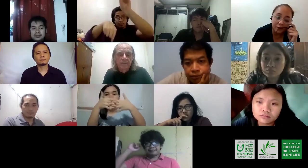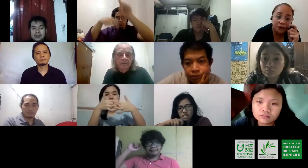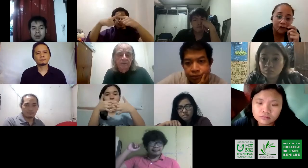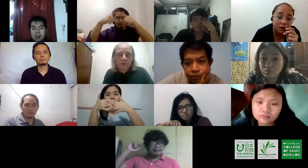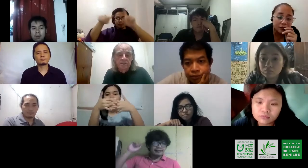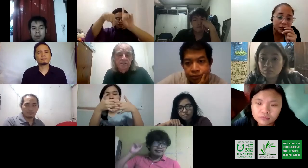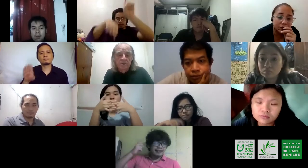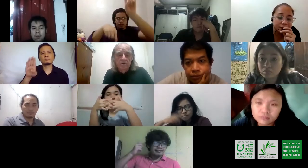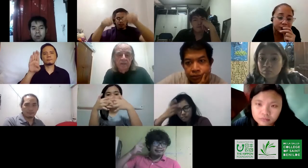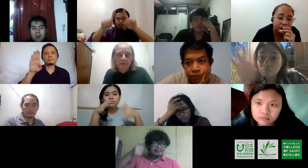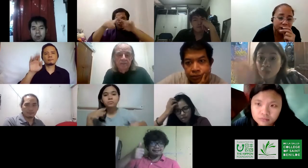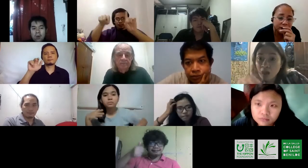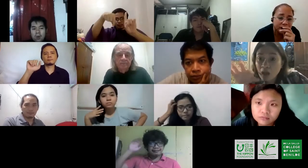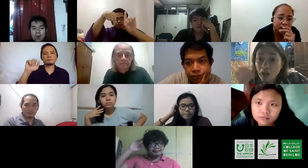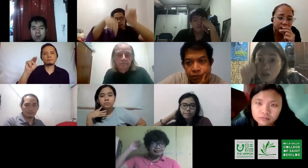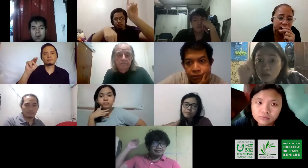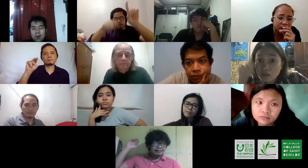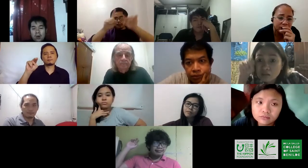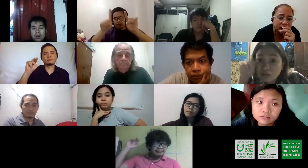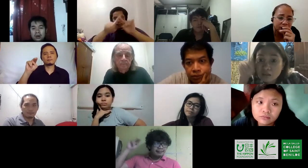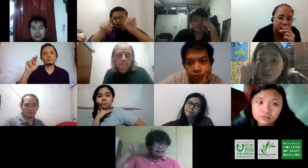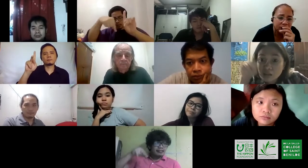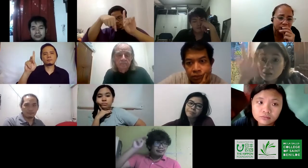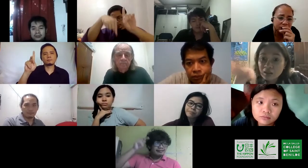Bangkok Village, where is it located?